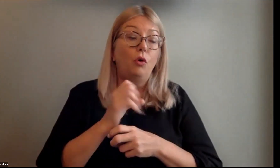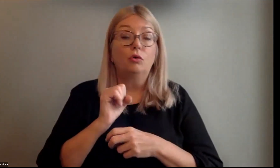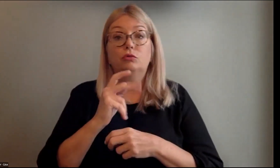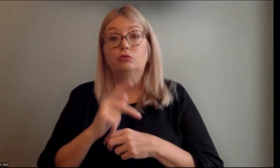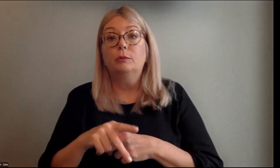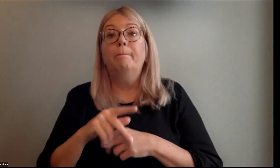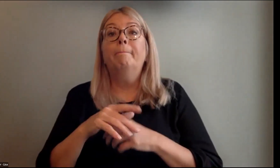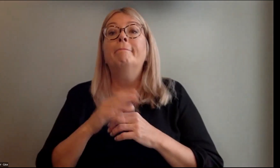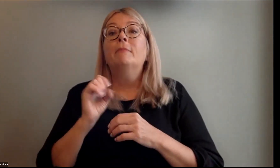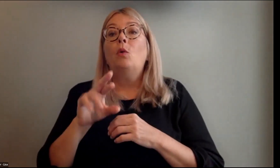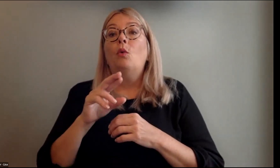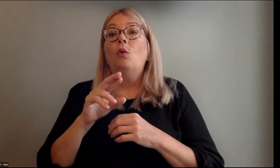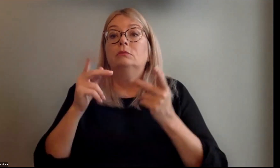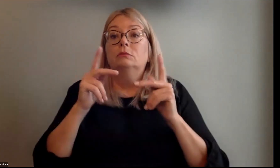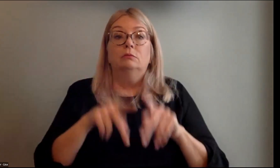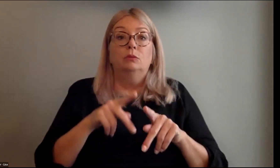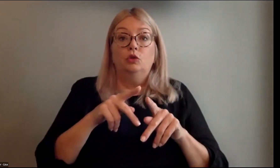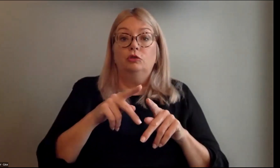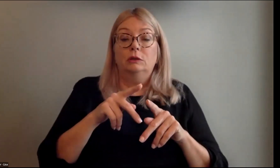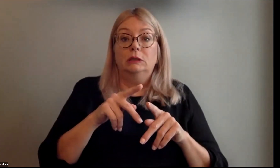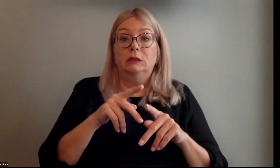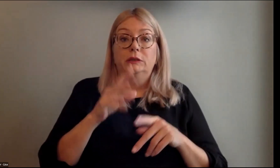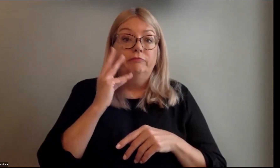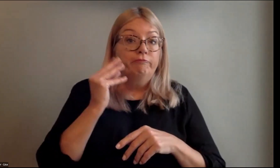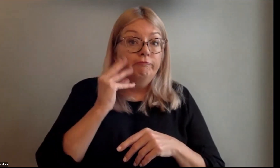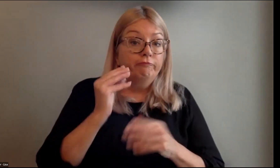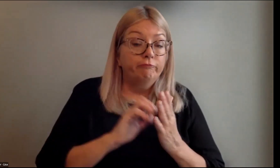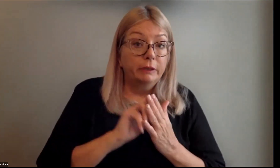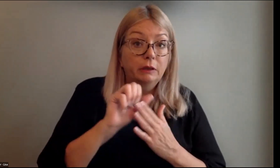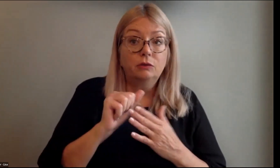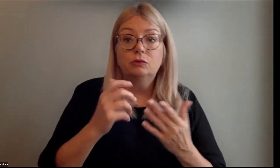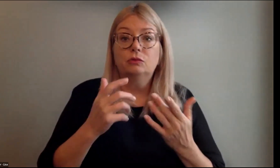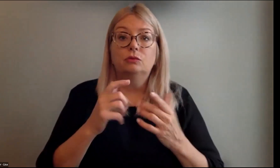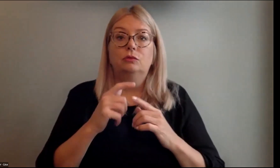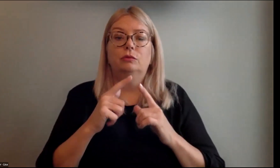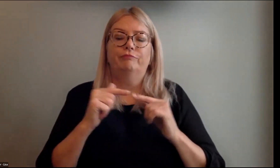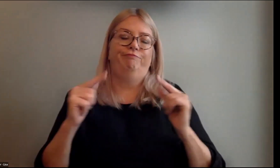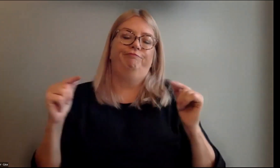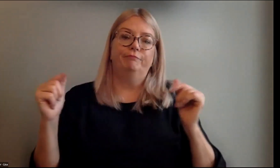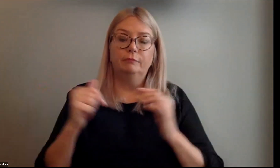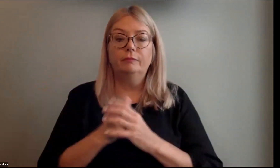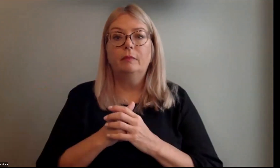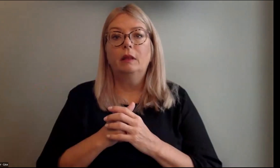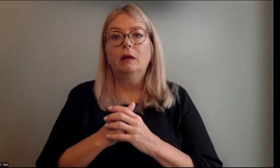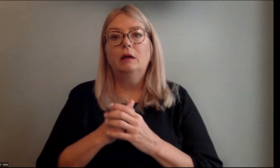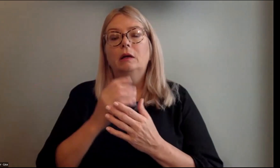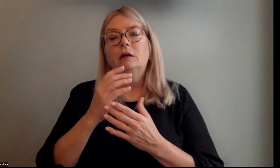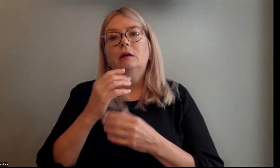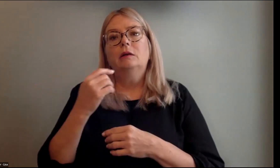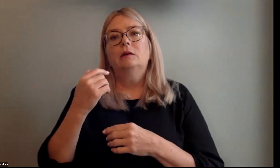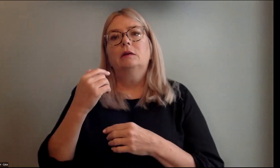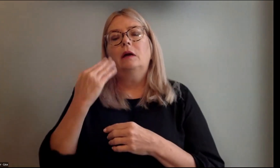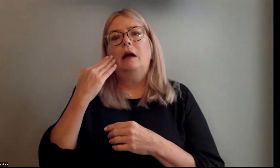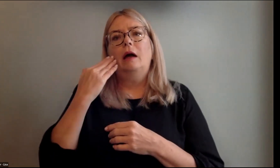or paid family and medical leave status, right, and sort of some of those factors that I think folks should look into. I know